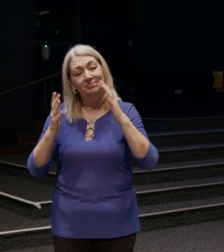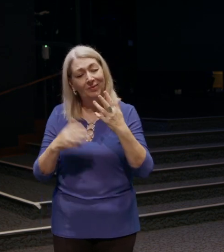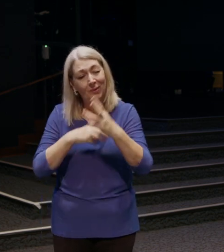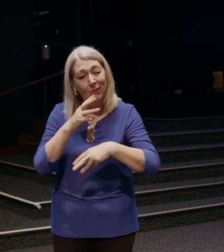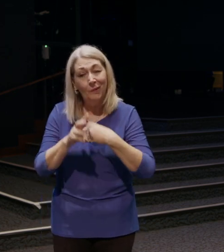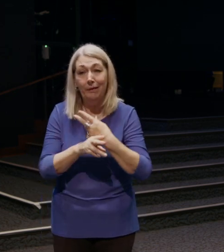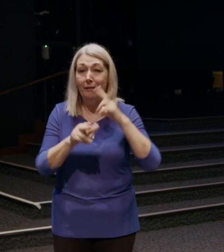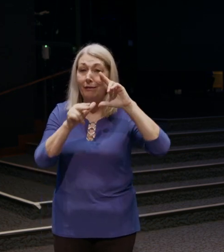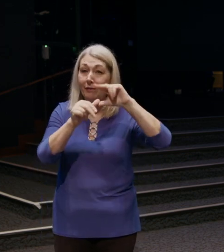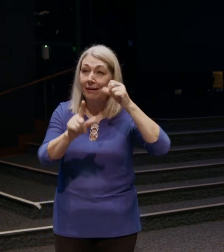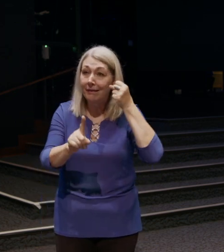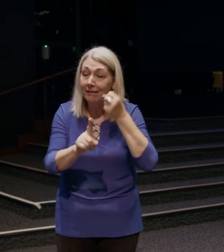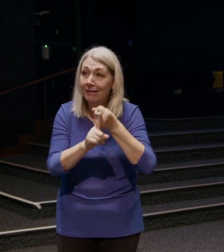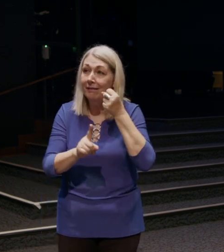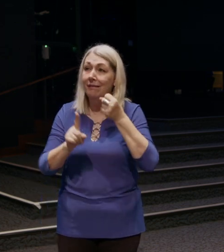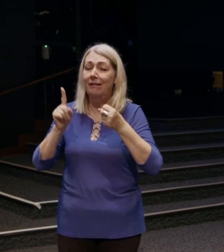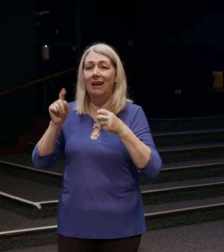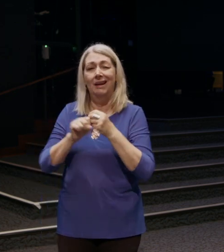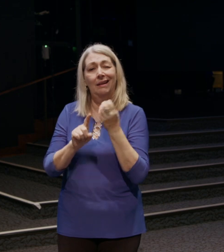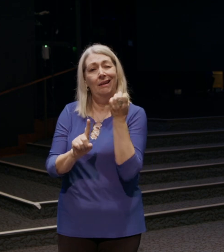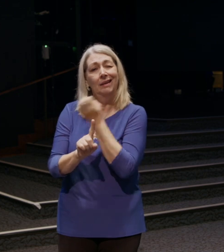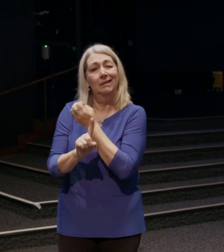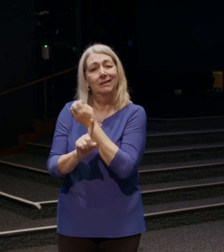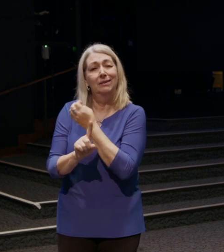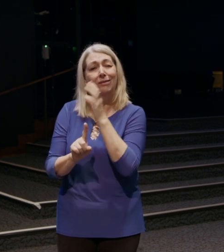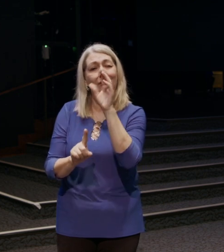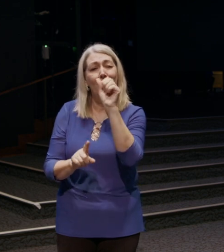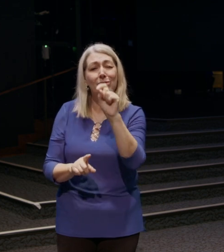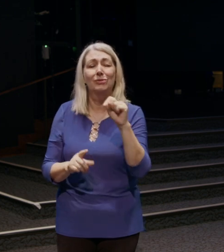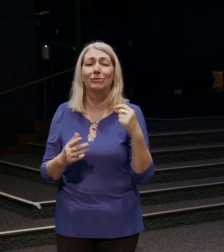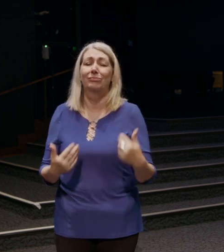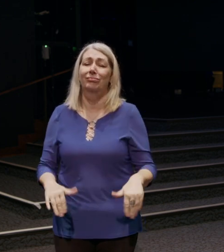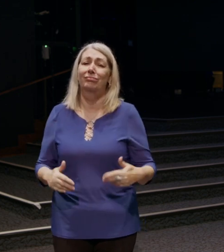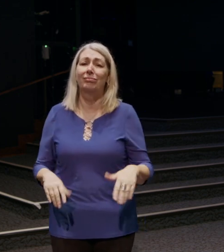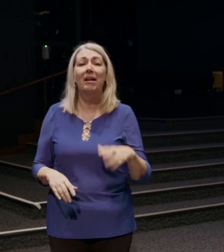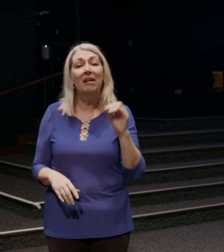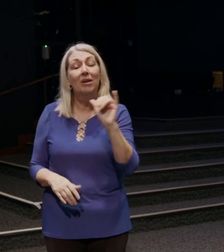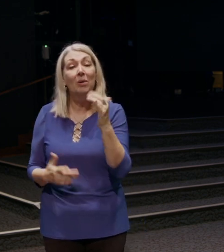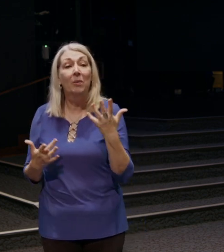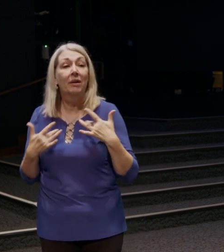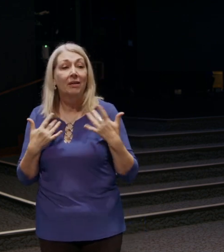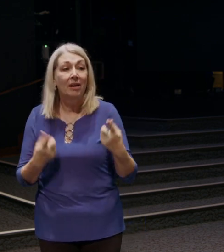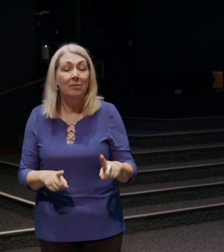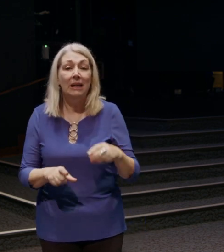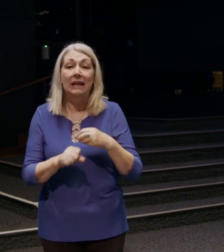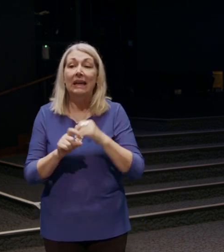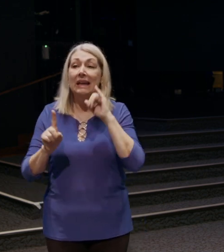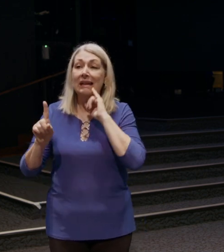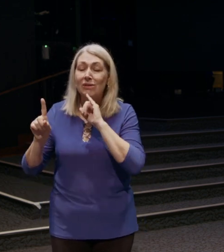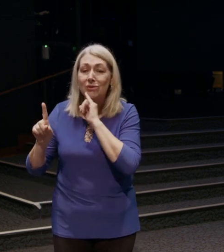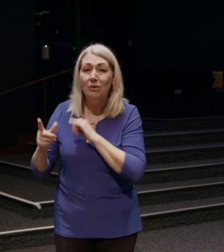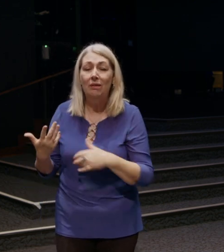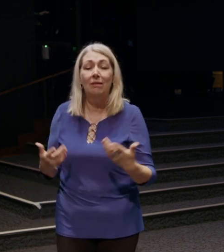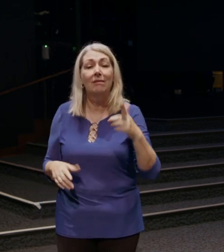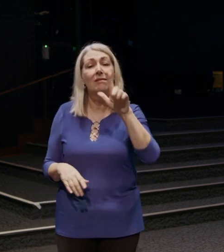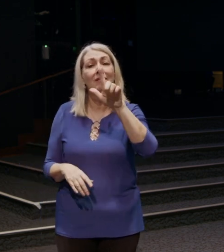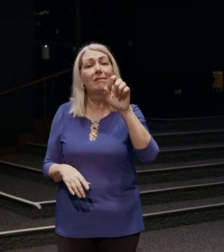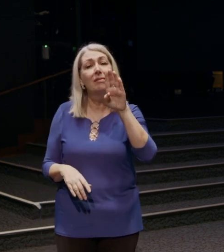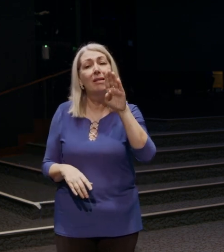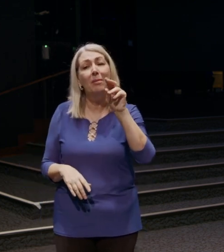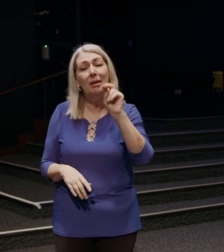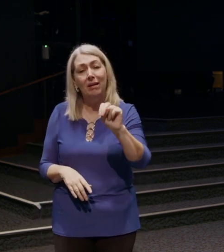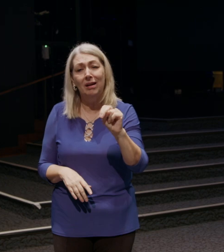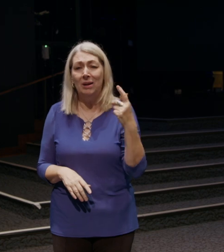hurricane ravaging the East Coast, and what's happening in Israel and Lebanon. We've got to